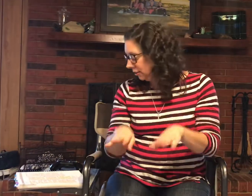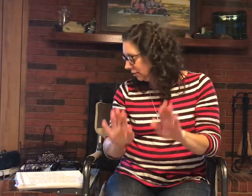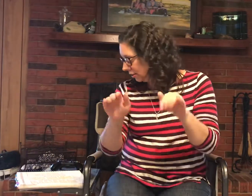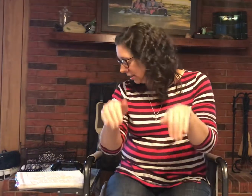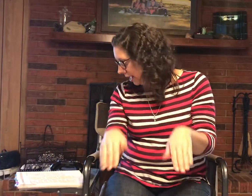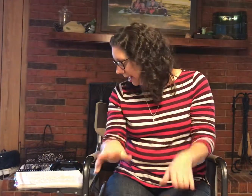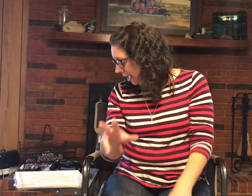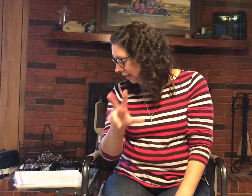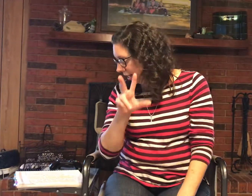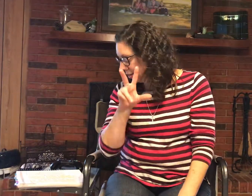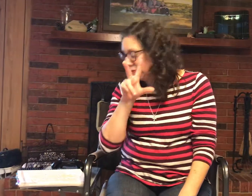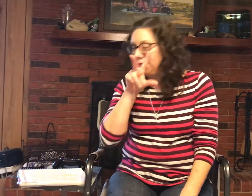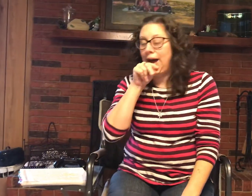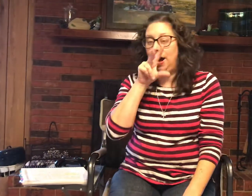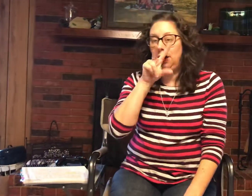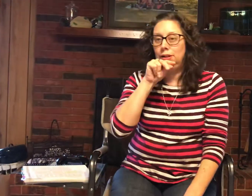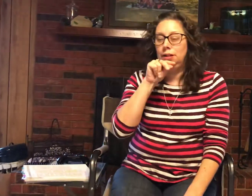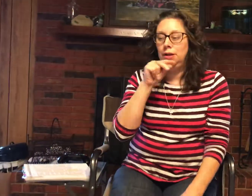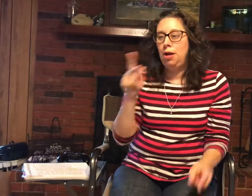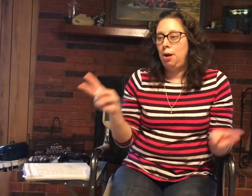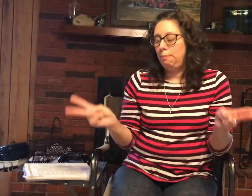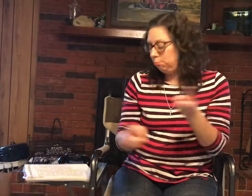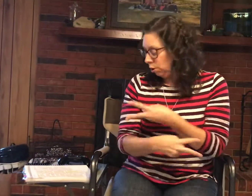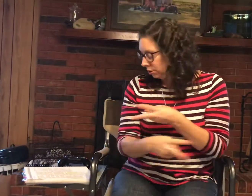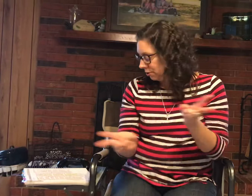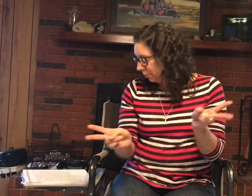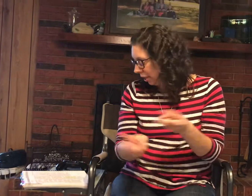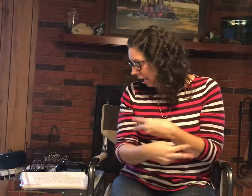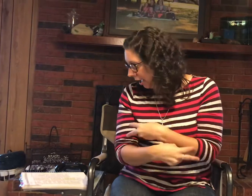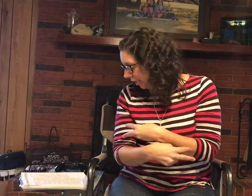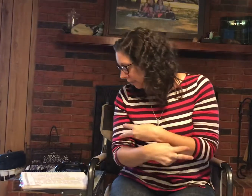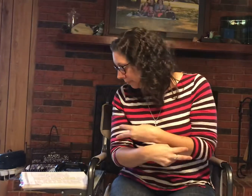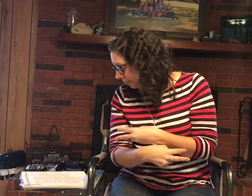seas, and let the fowl multiply